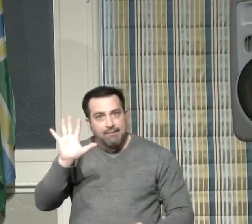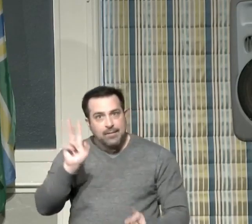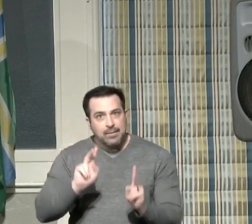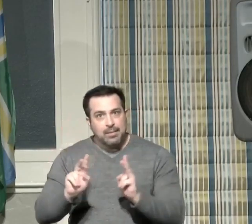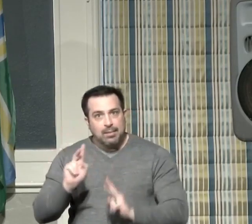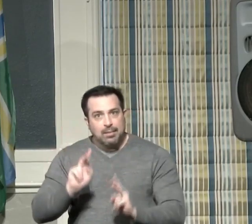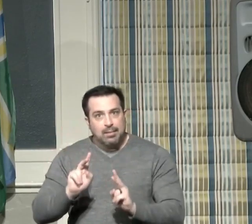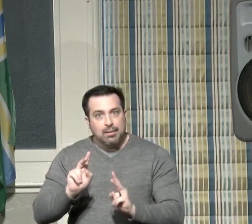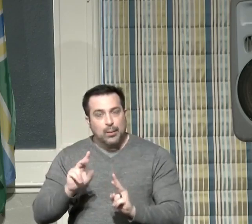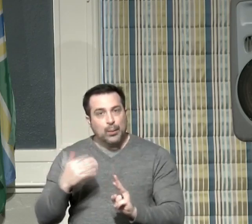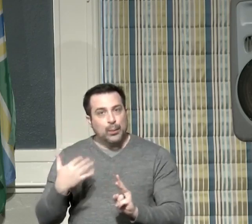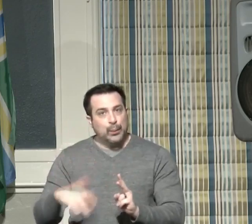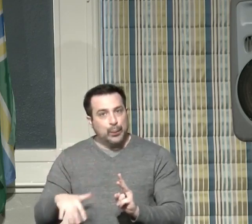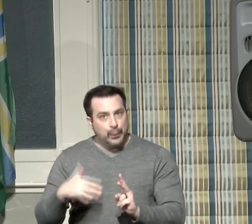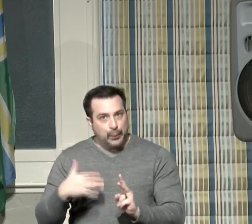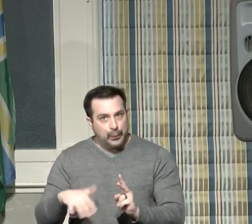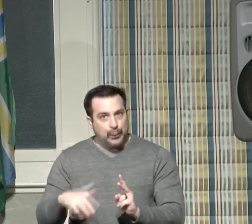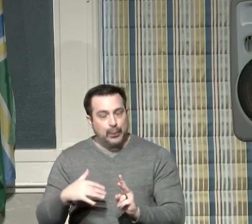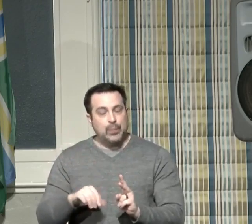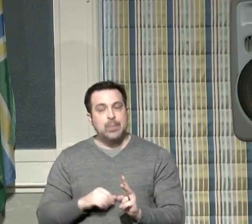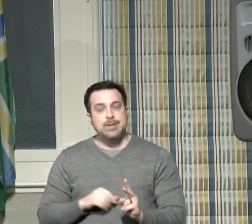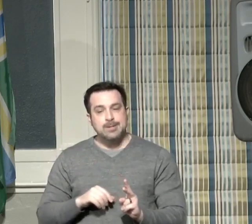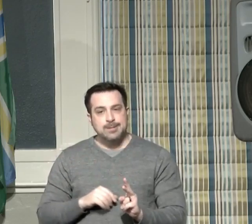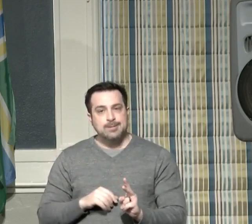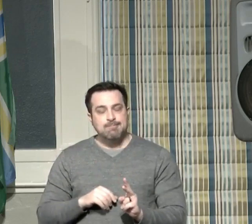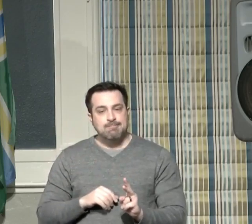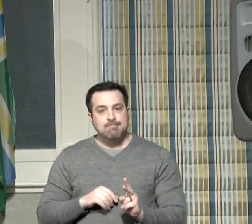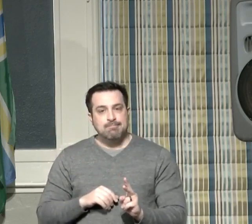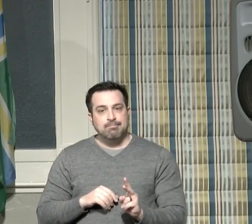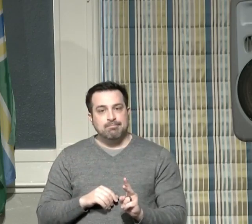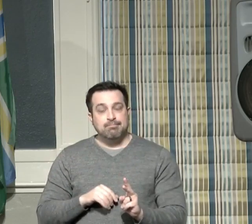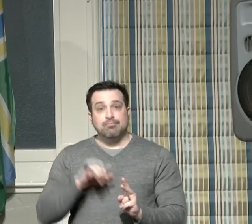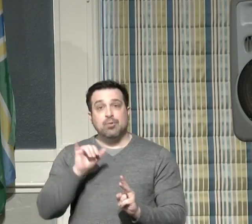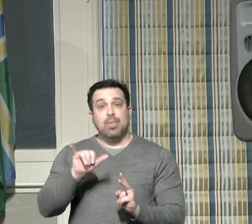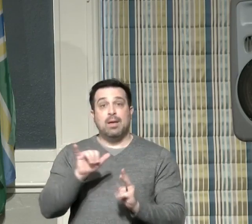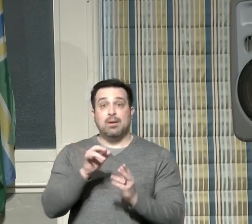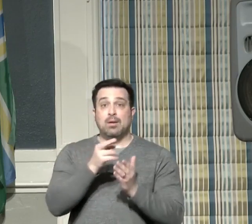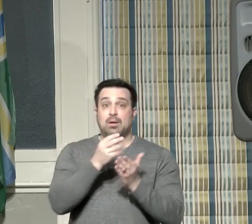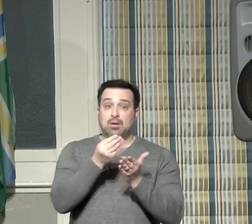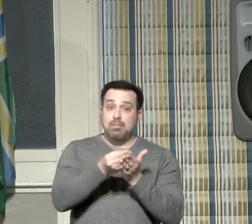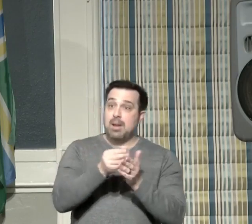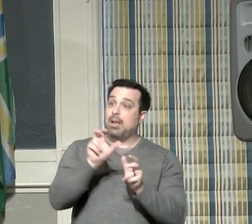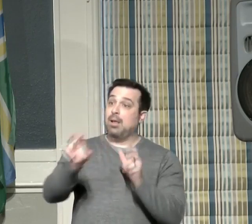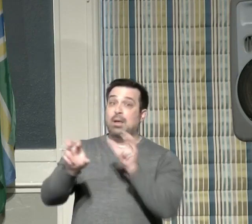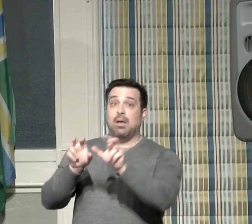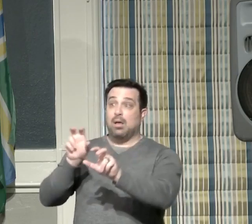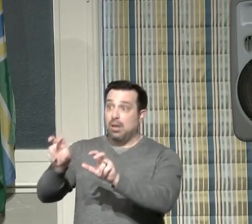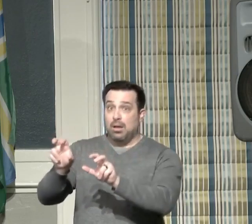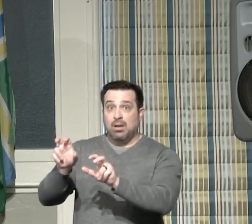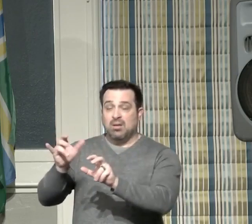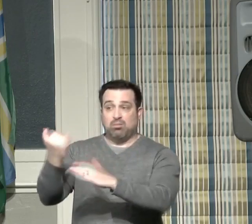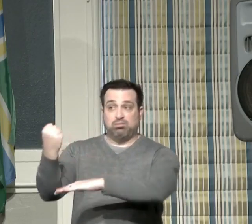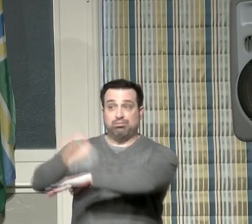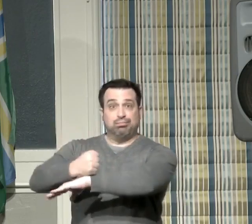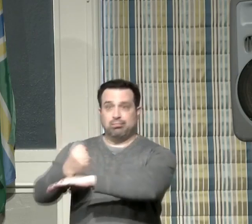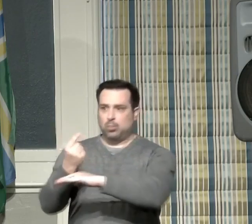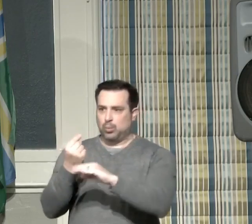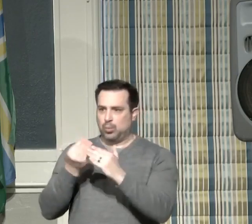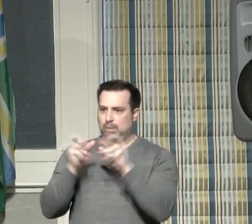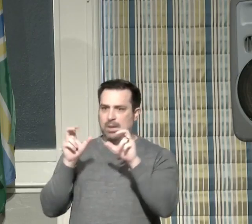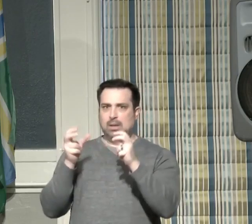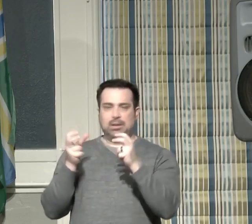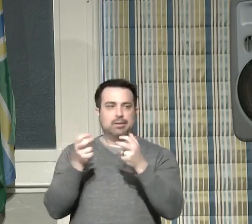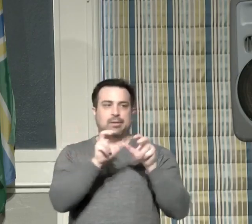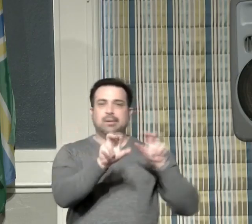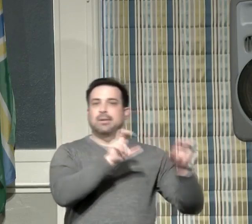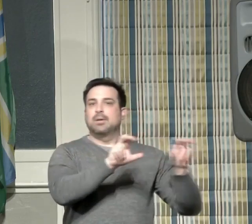And this contributed to an effort to take the resources that were going into that facility and move them into community beds